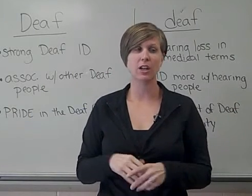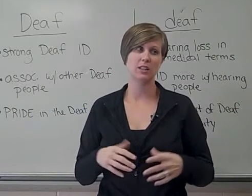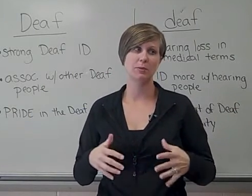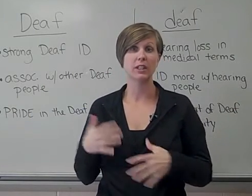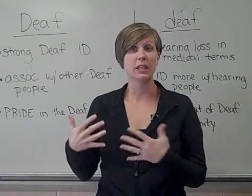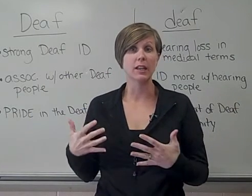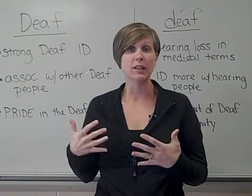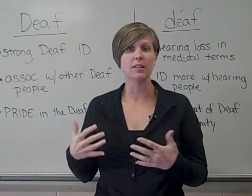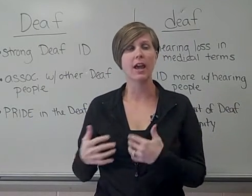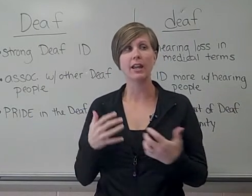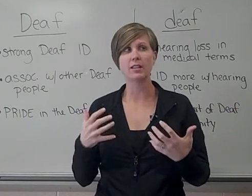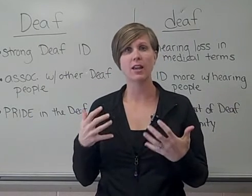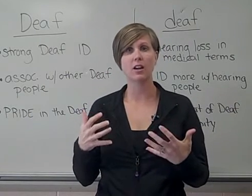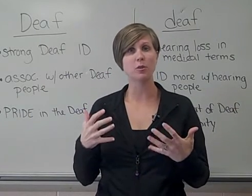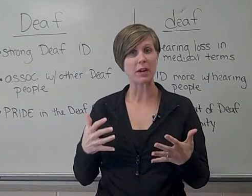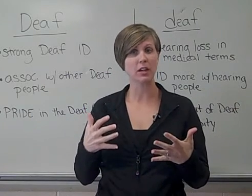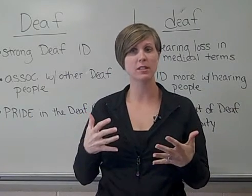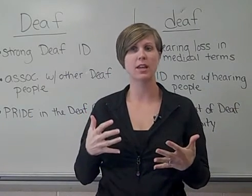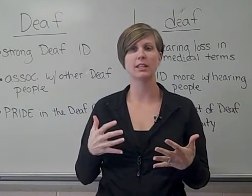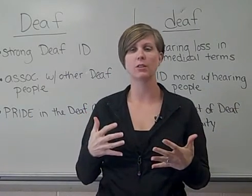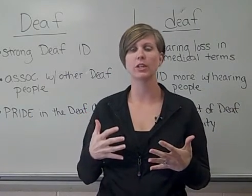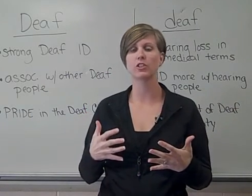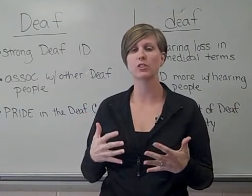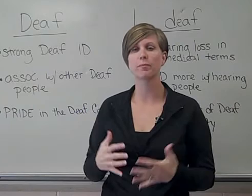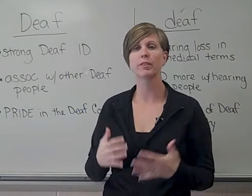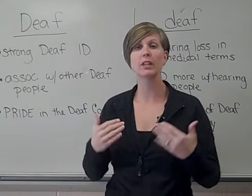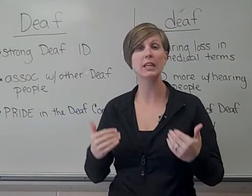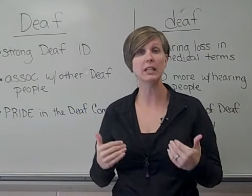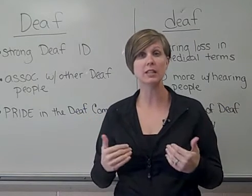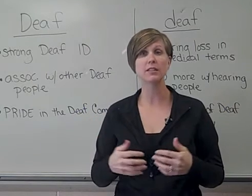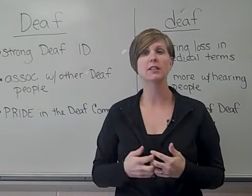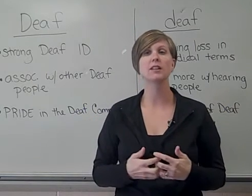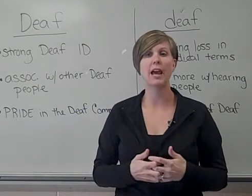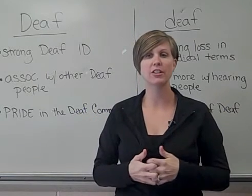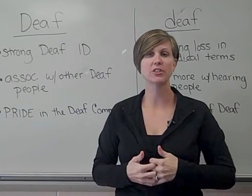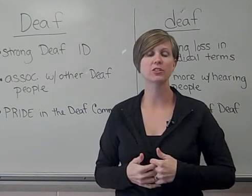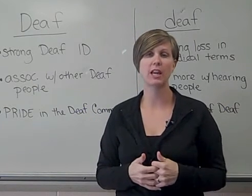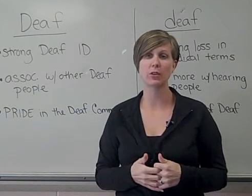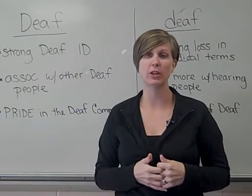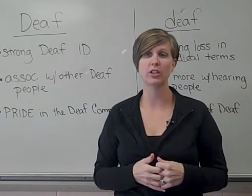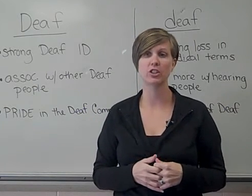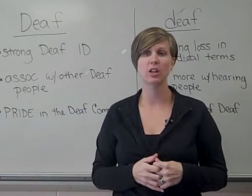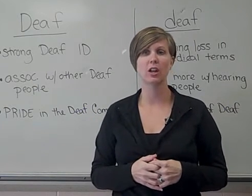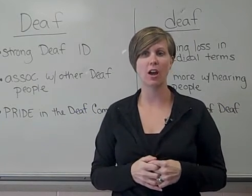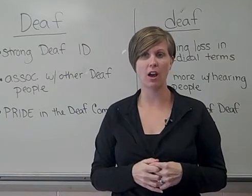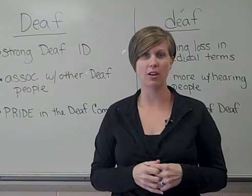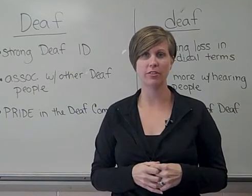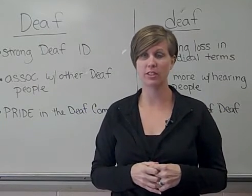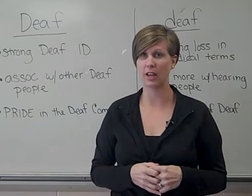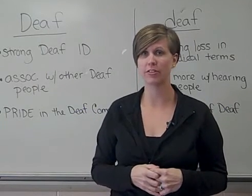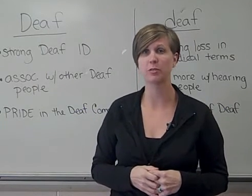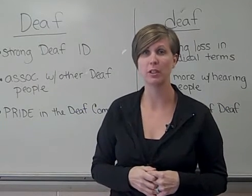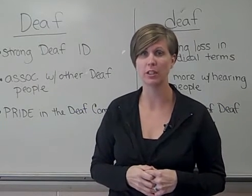not typically, it is, ASL, American Sign Language, is the national language of the deaf